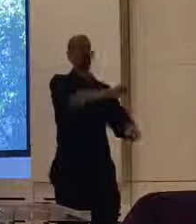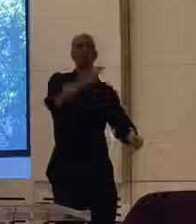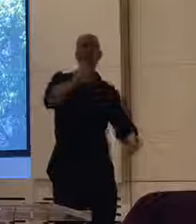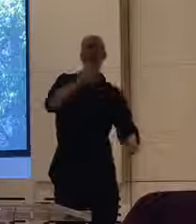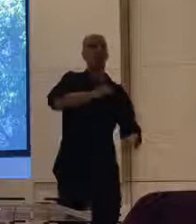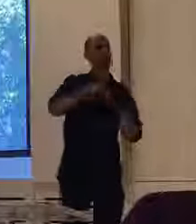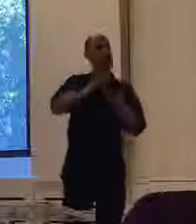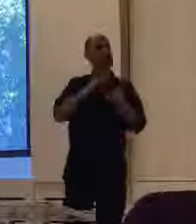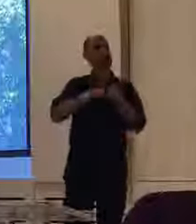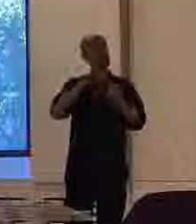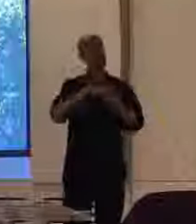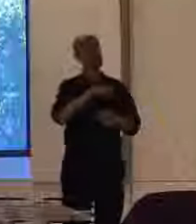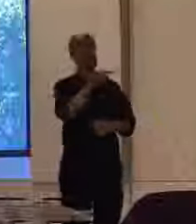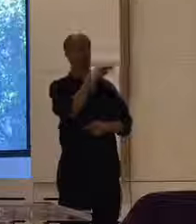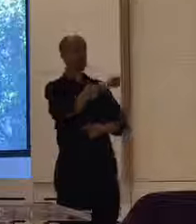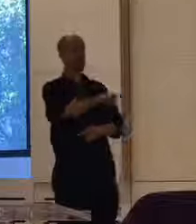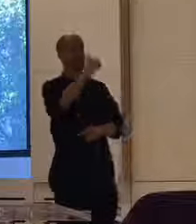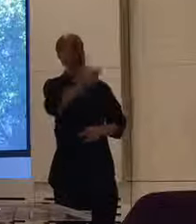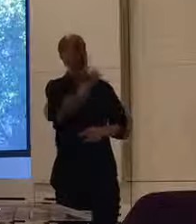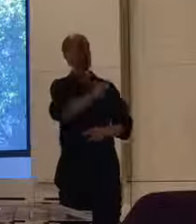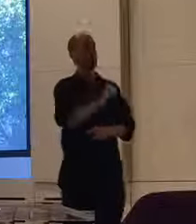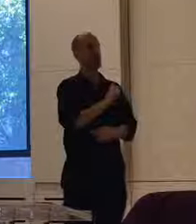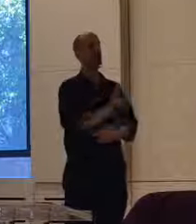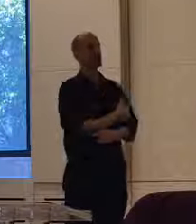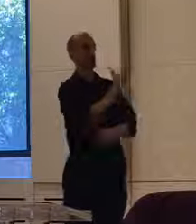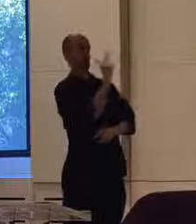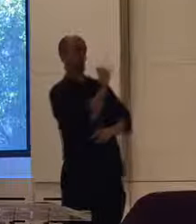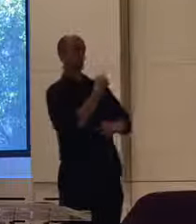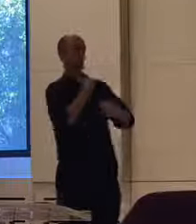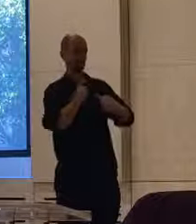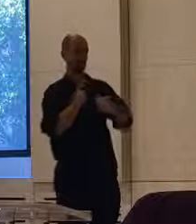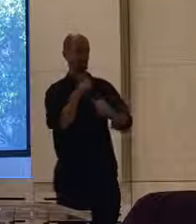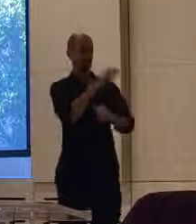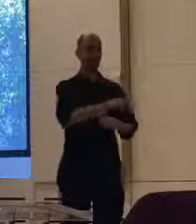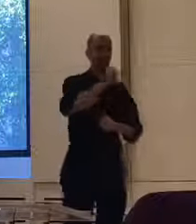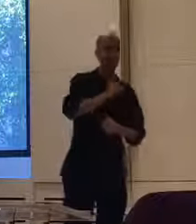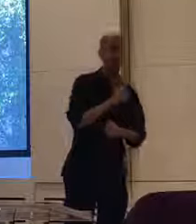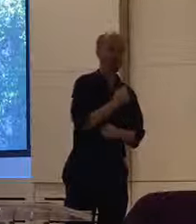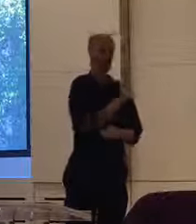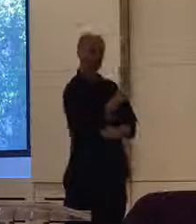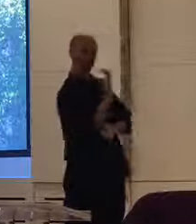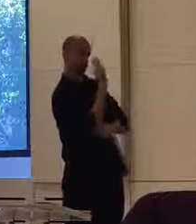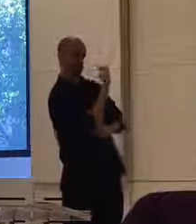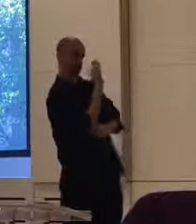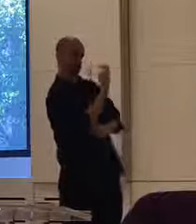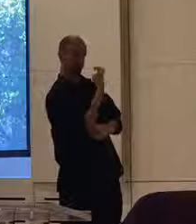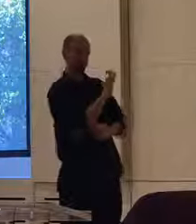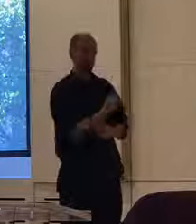deaf persons, they prefer SSE, they prefer to speak with me, they prefer to lip read.